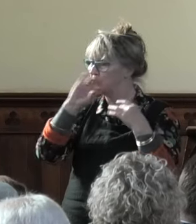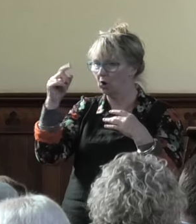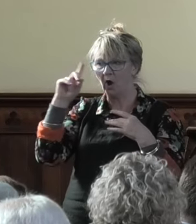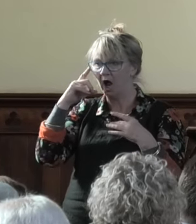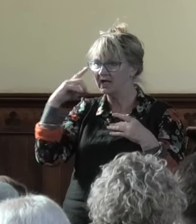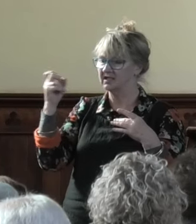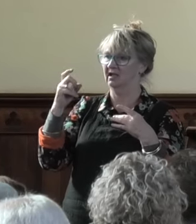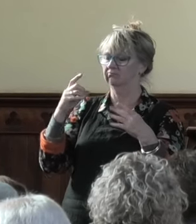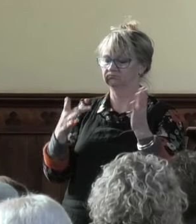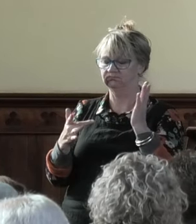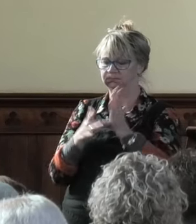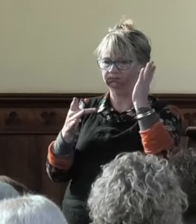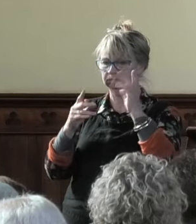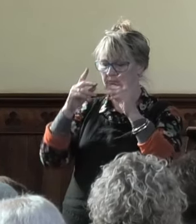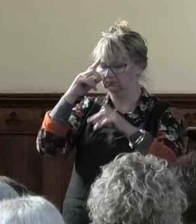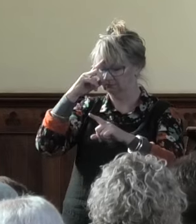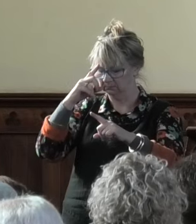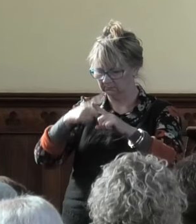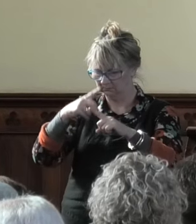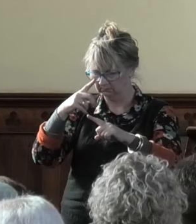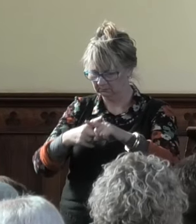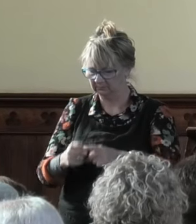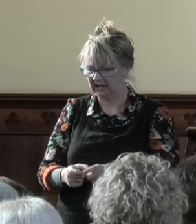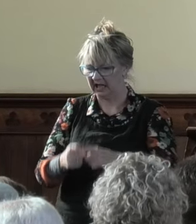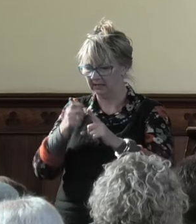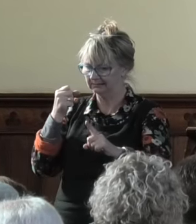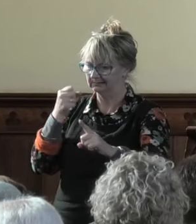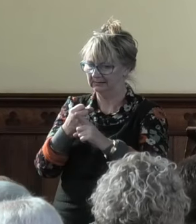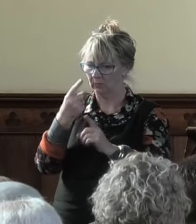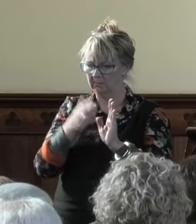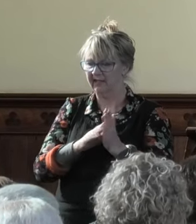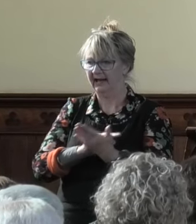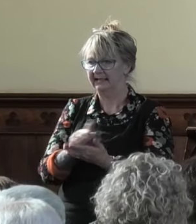would strike so hard and so aggressively a month later.